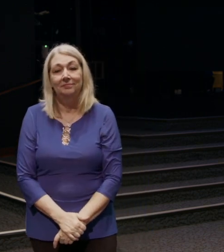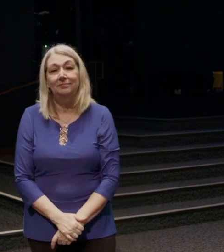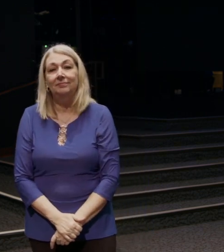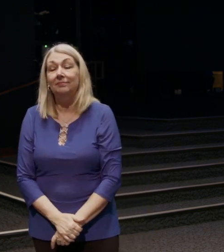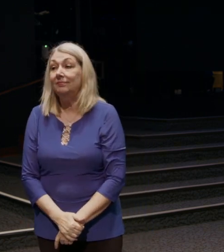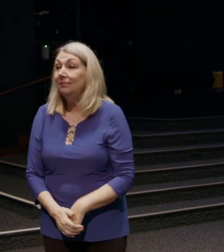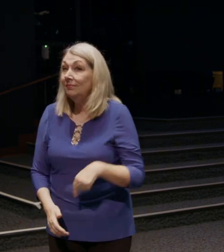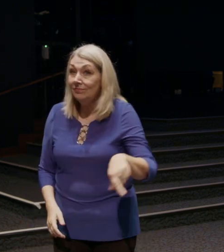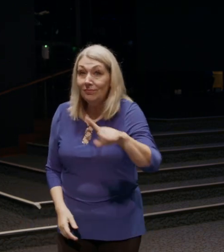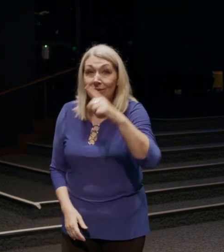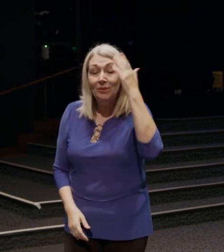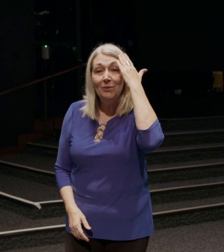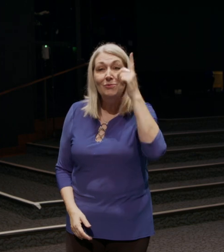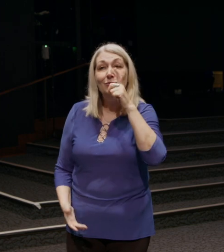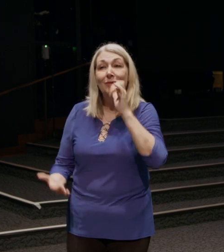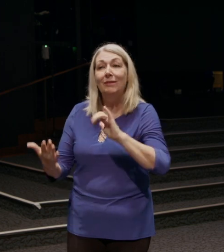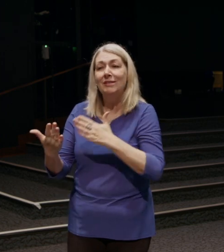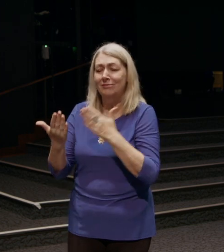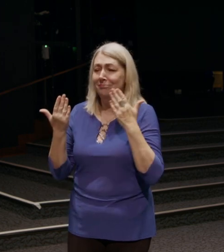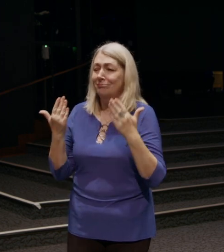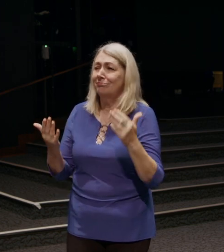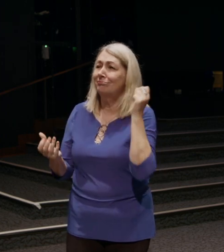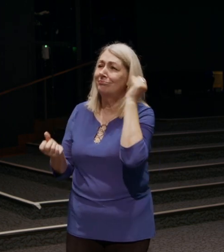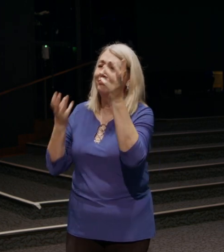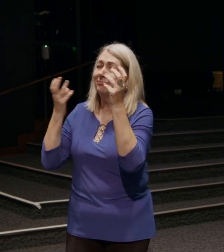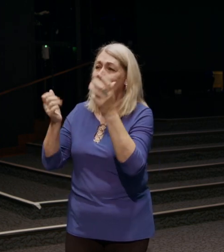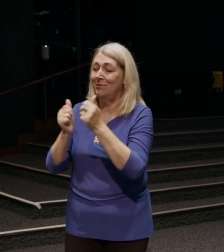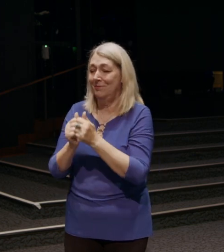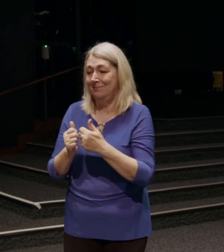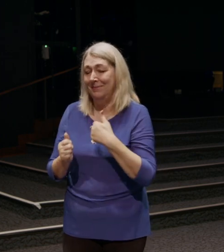If you know it, would you sing with me?